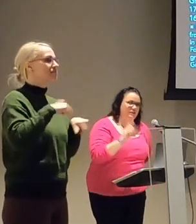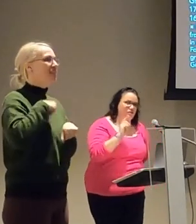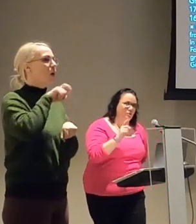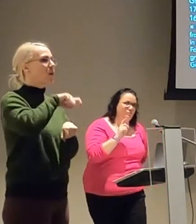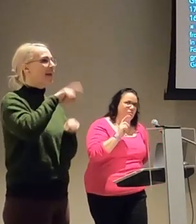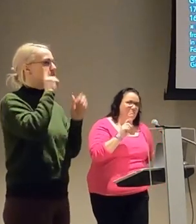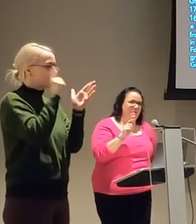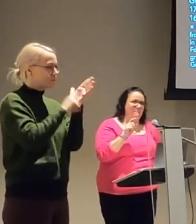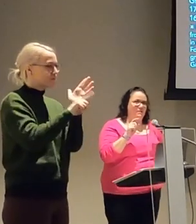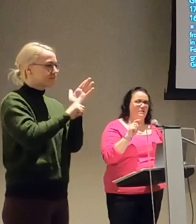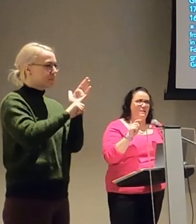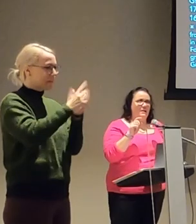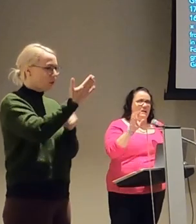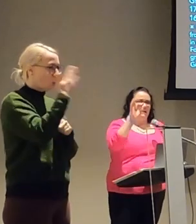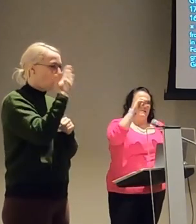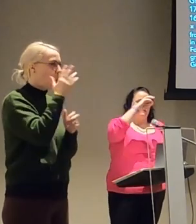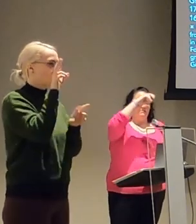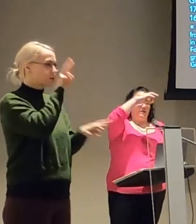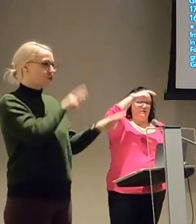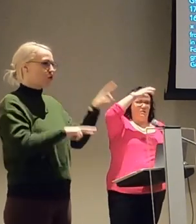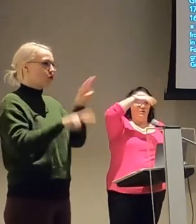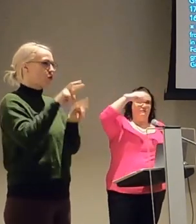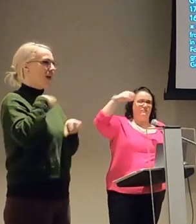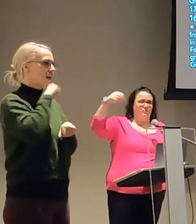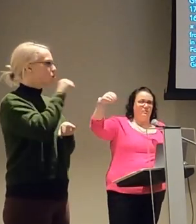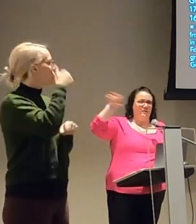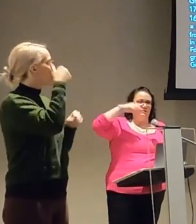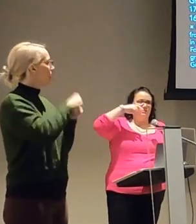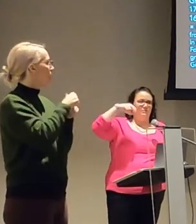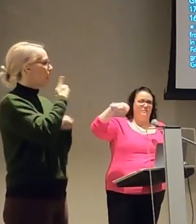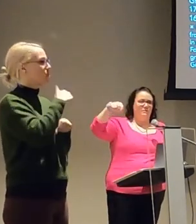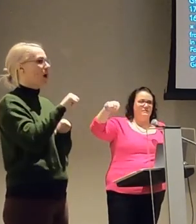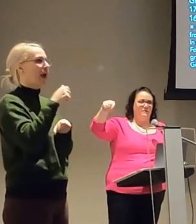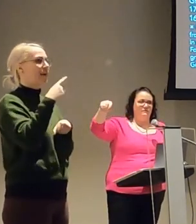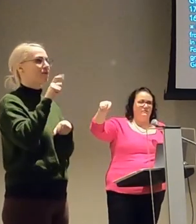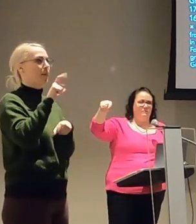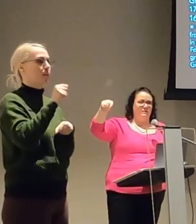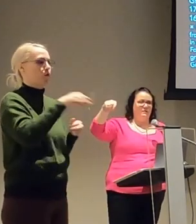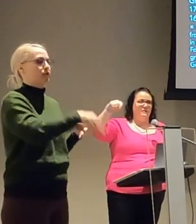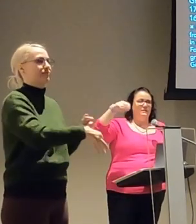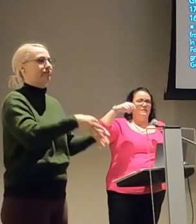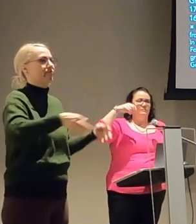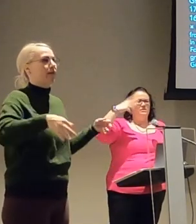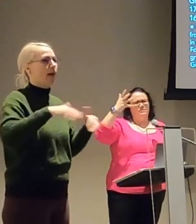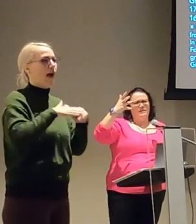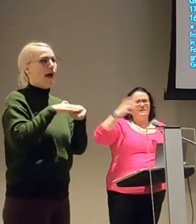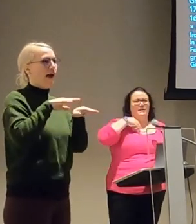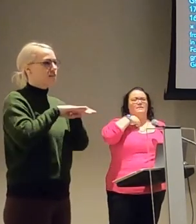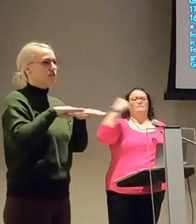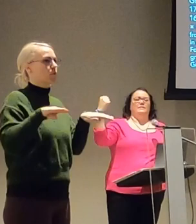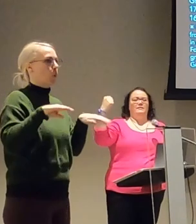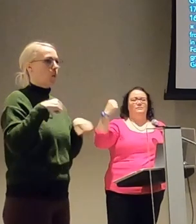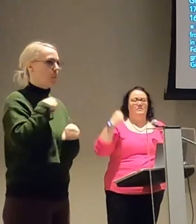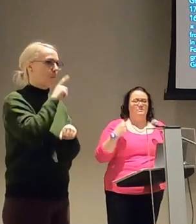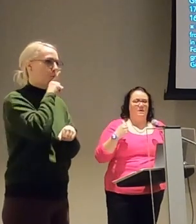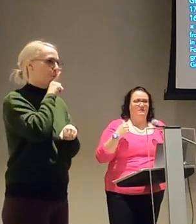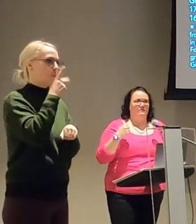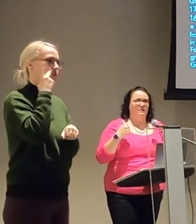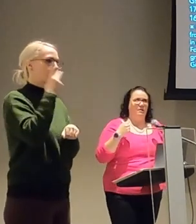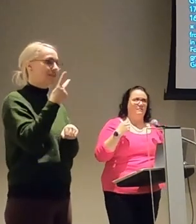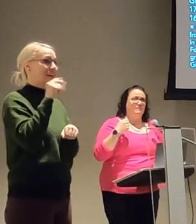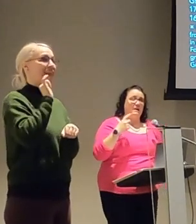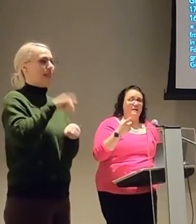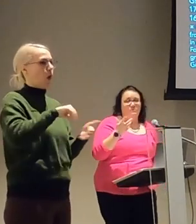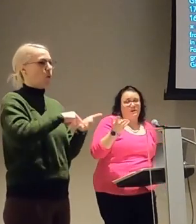close, because I don't remember any of them like on the floor, like loose pearls on the floor, which would indicate that it's ripped